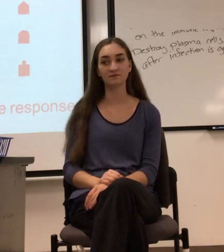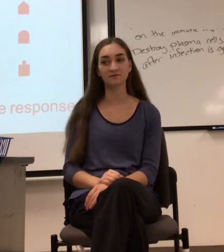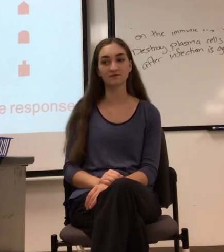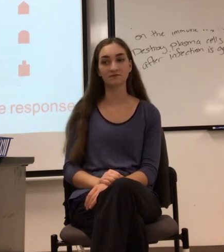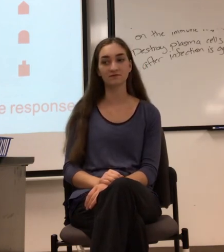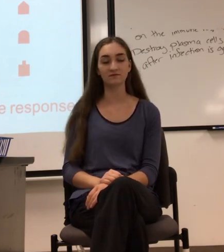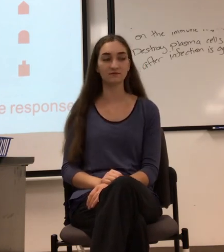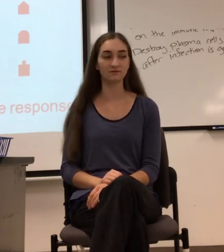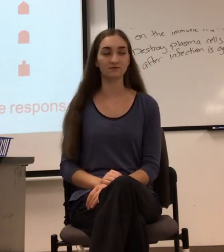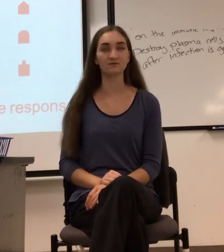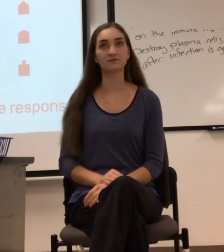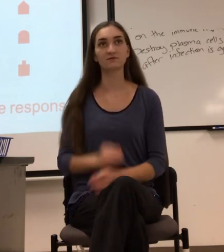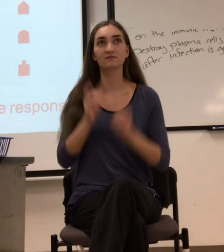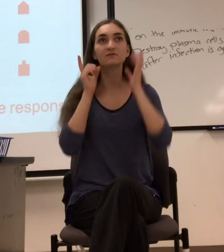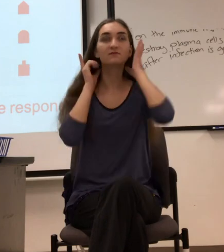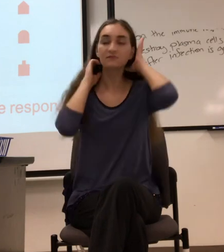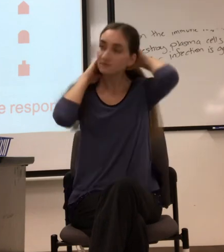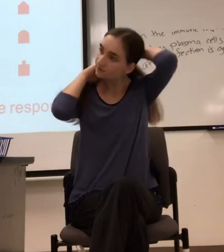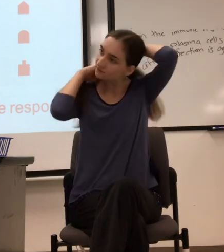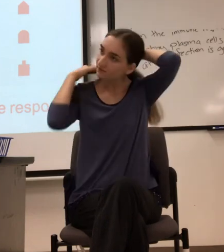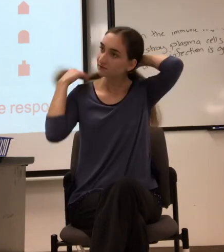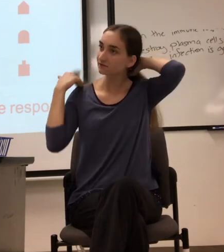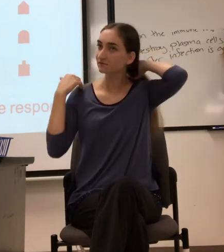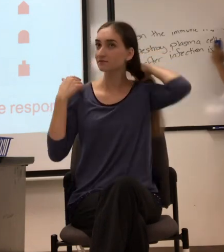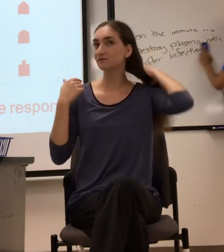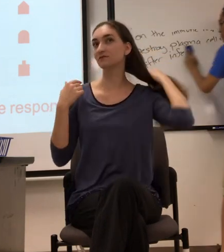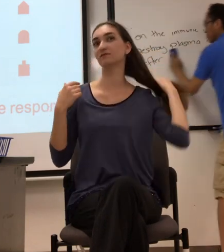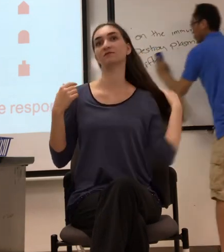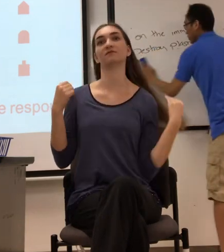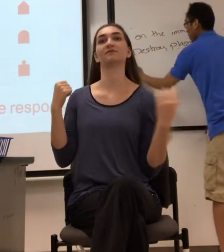This is part of that recognition process.